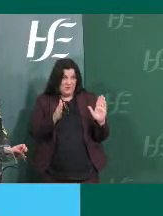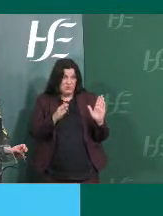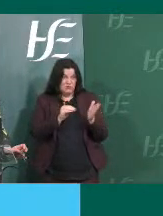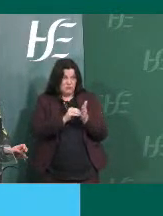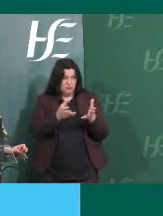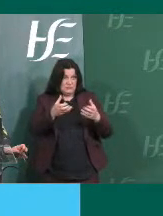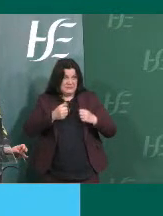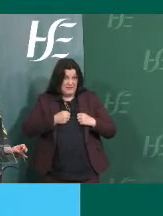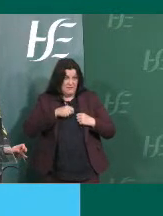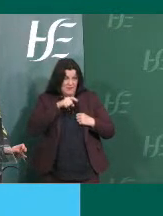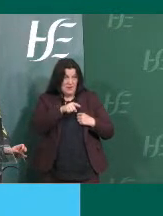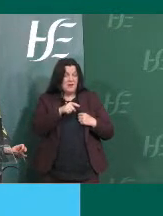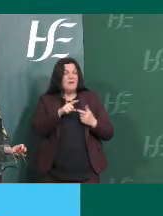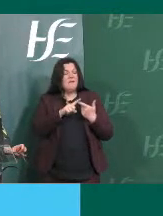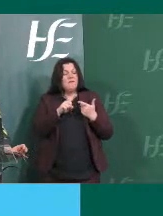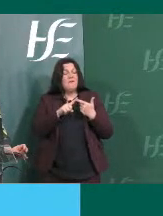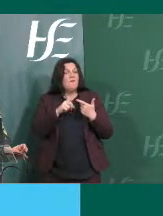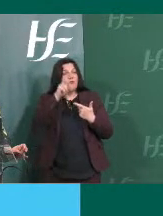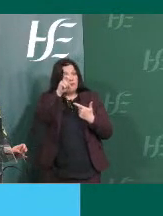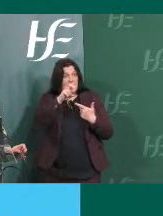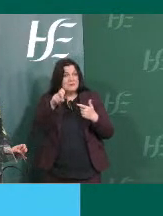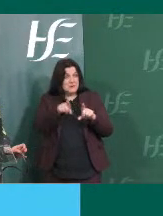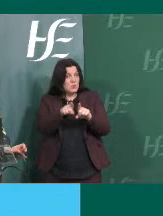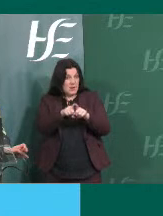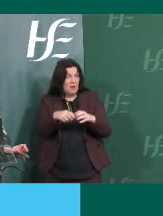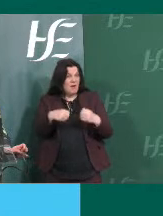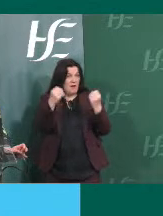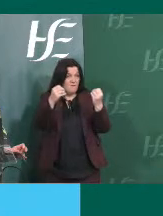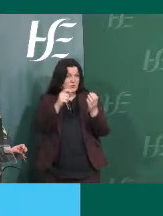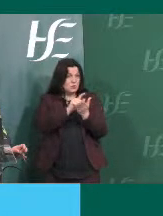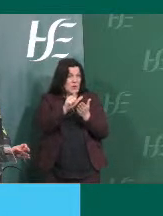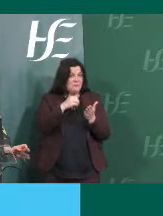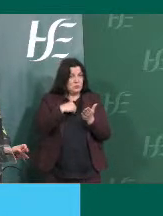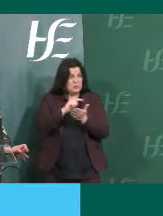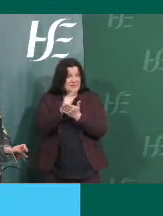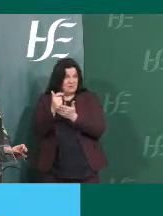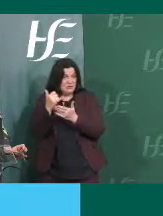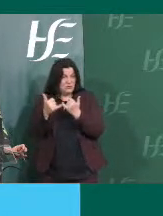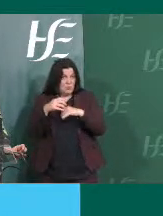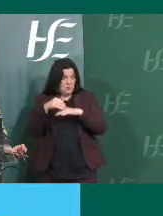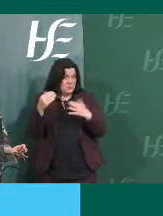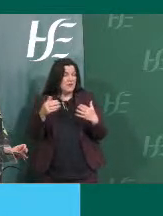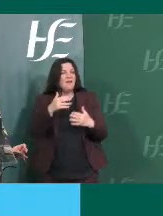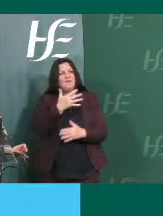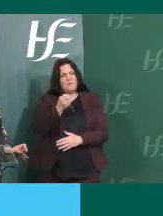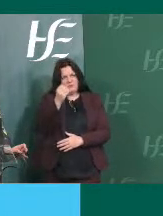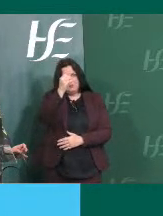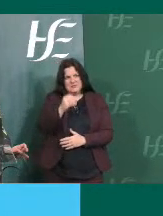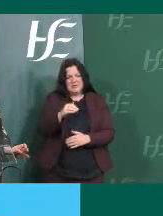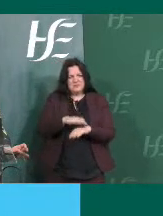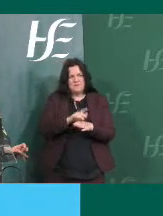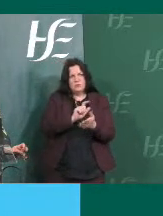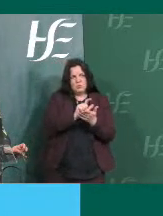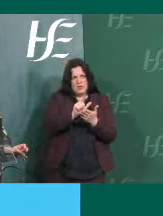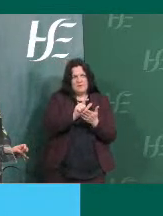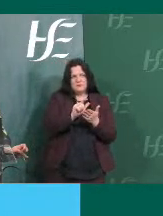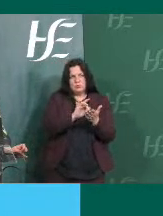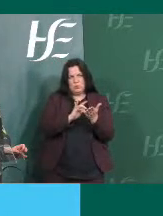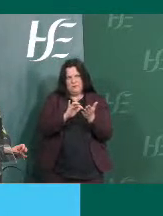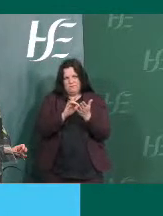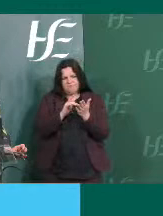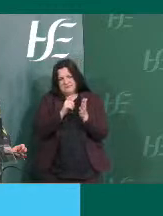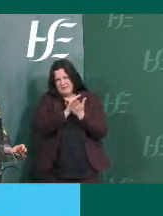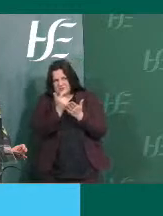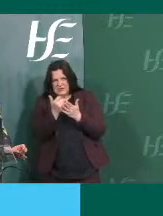dose of vaccine. And in France, where this has also been offered in 12 to 17-year-olds for a little while, 50% of those 12 to 17-year-olds in France have